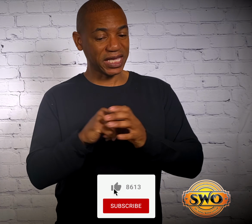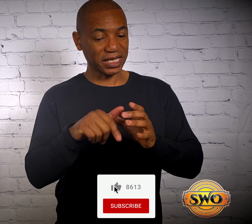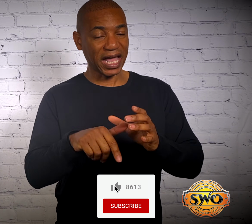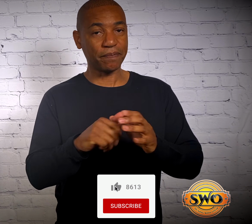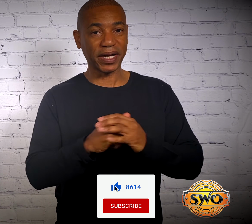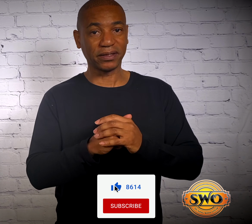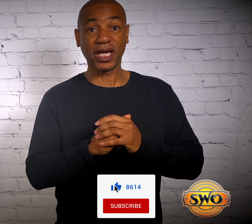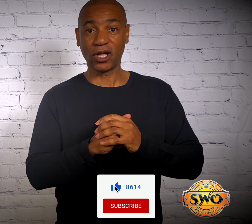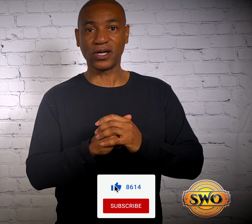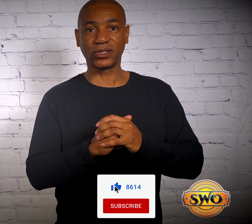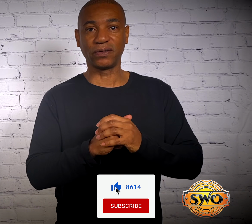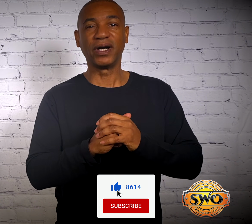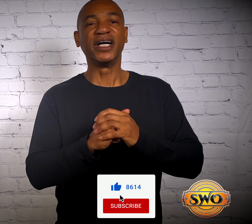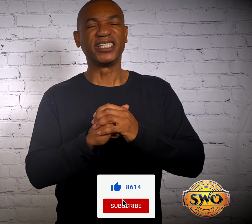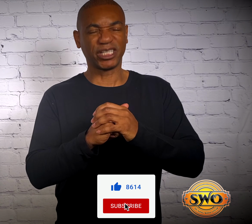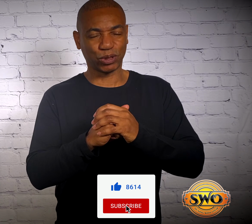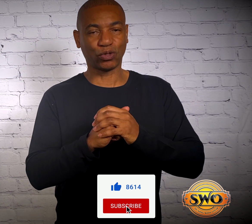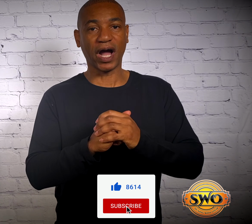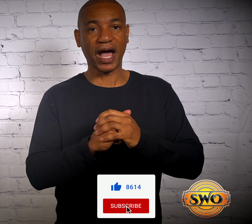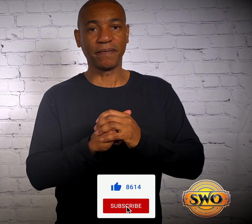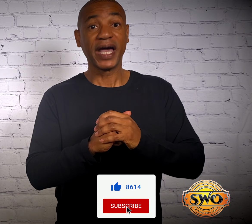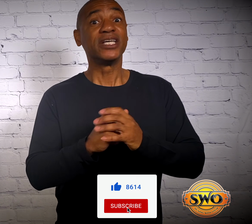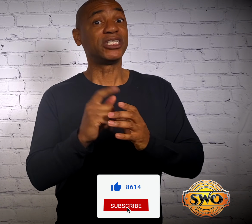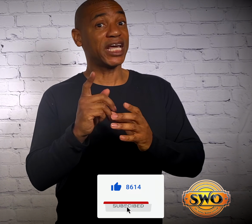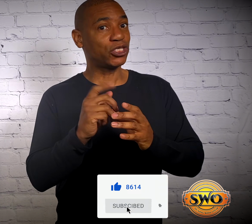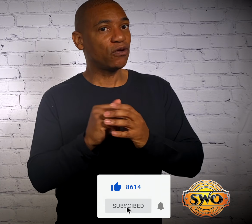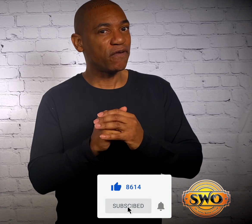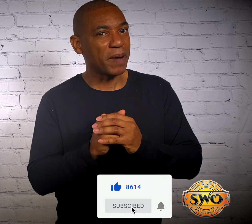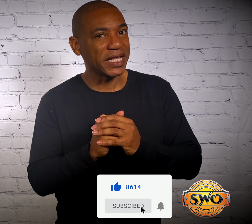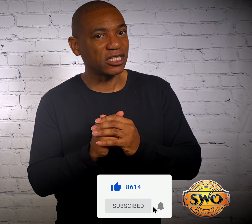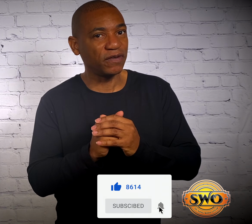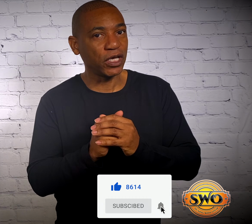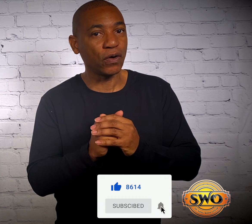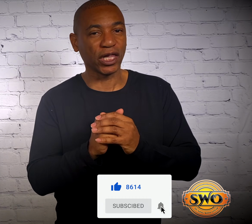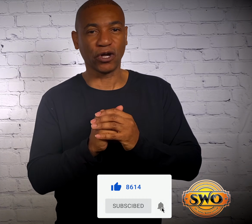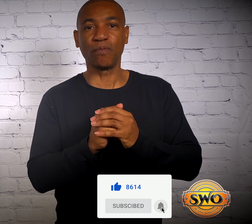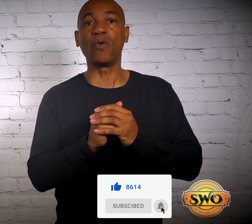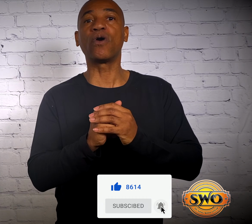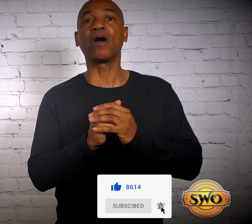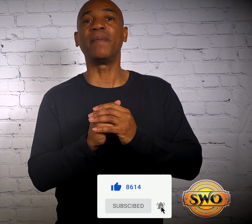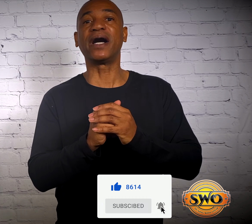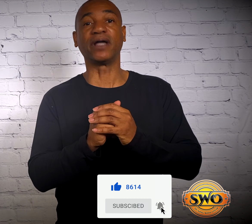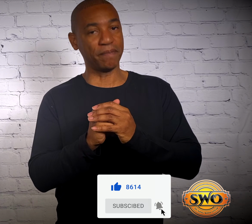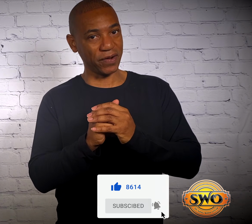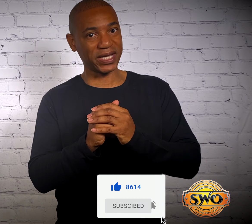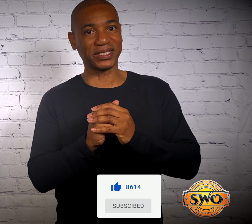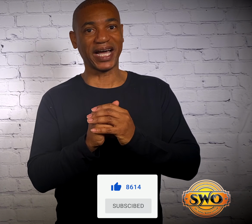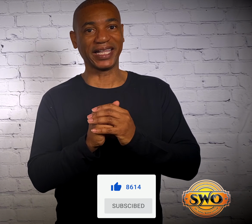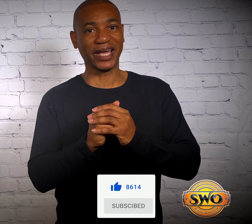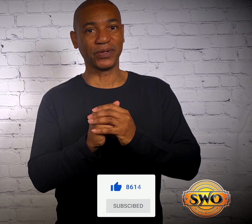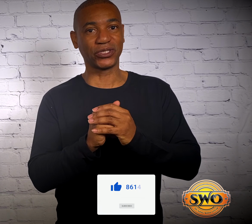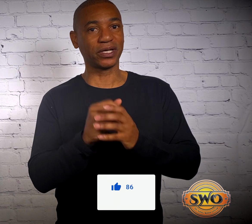the like button and also subscribe. Stay tuned for my next video and learn more about American Sign Language.